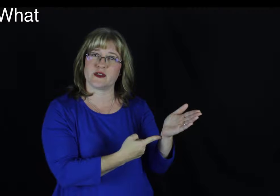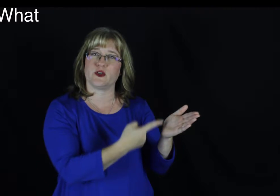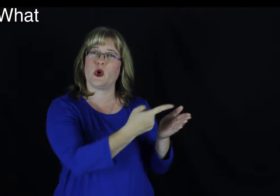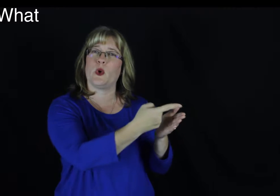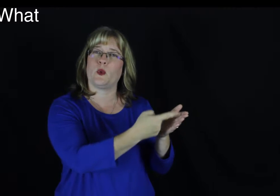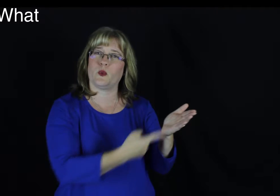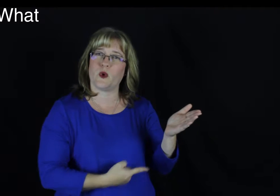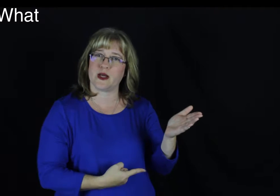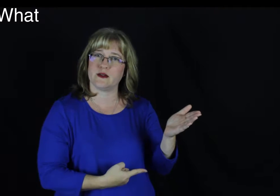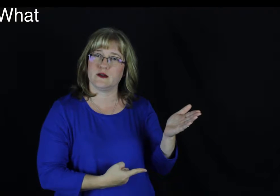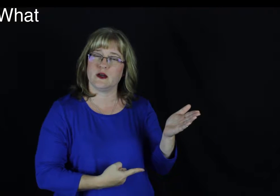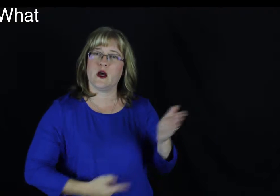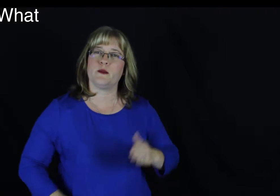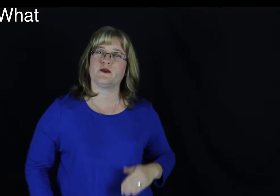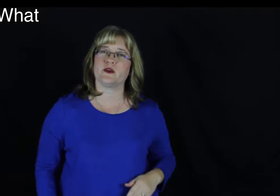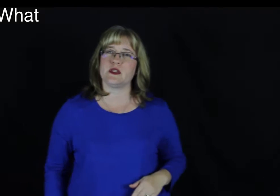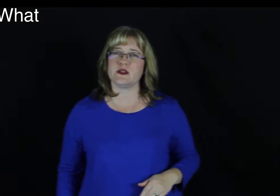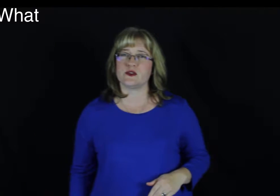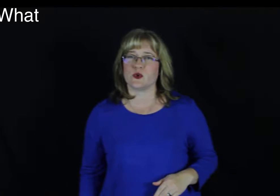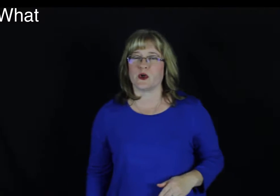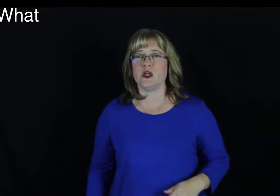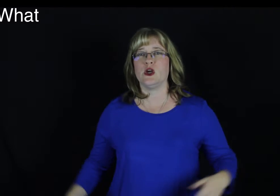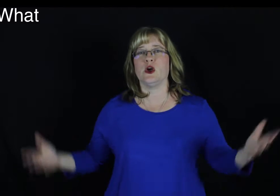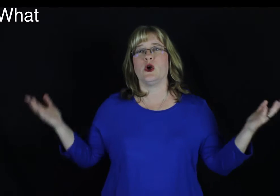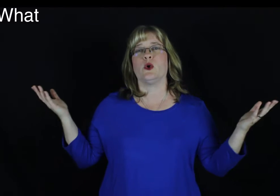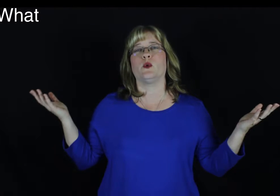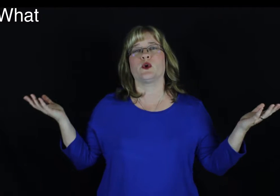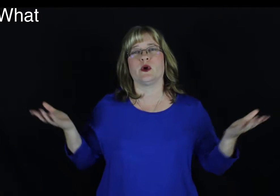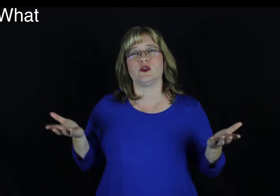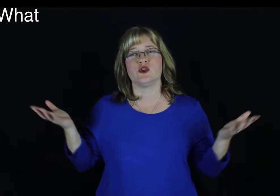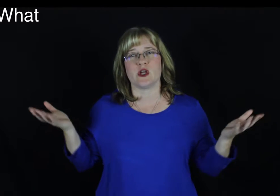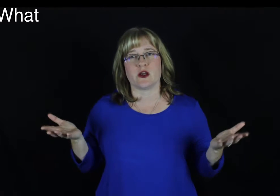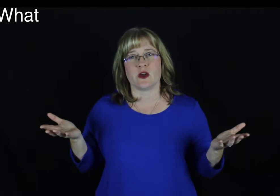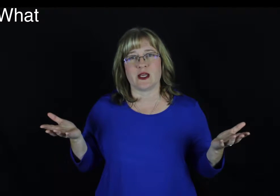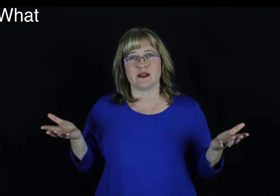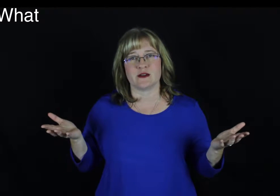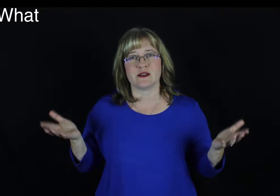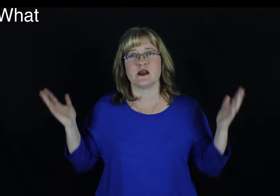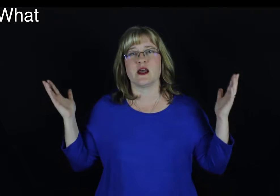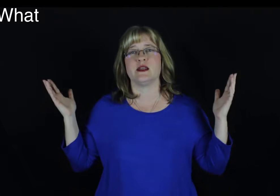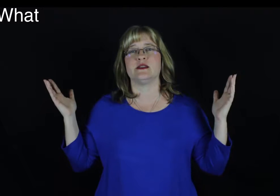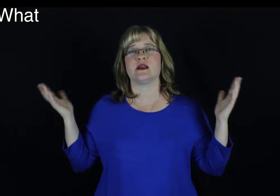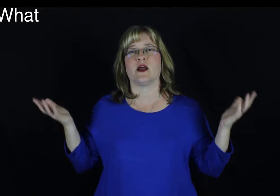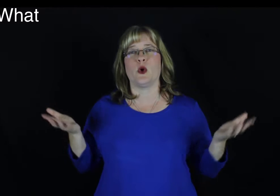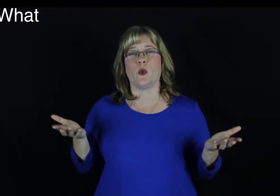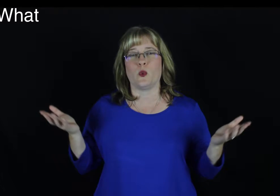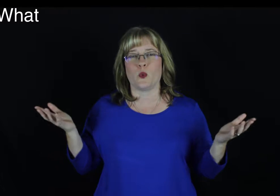it. What. But for this story, we're going to shake our hands out to the side and sign